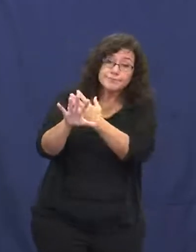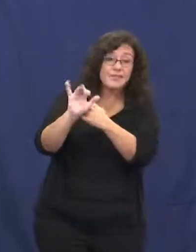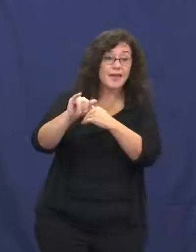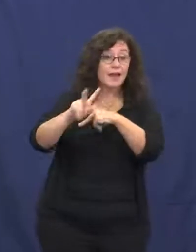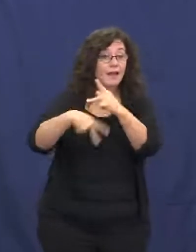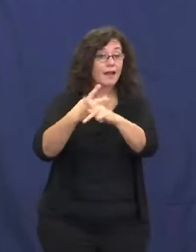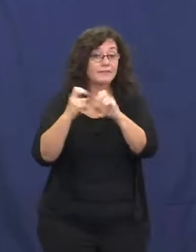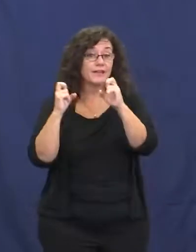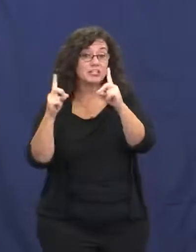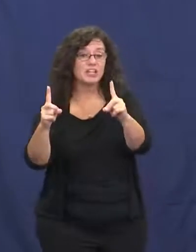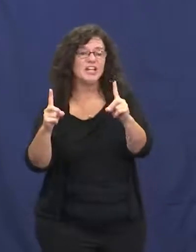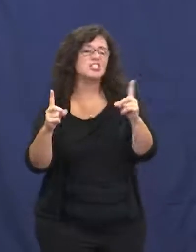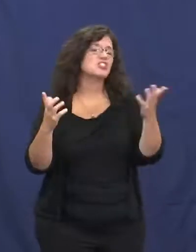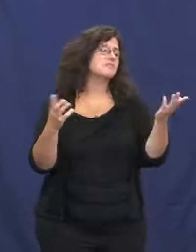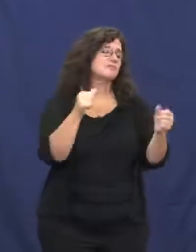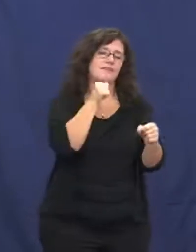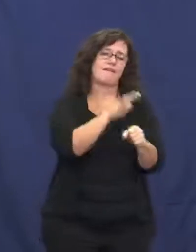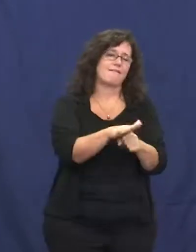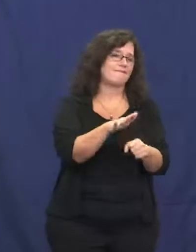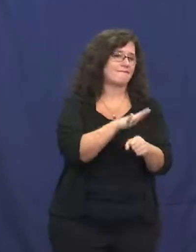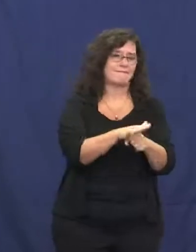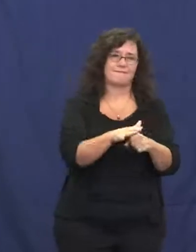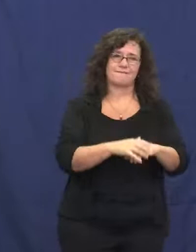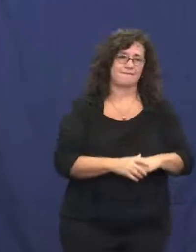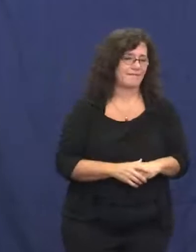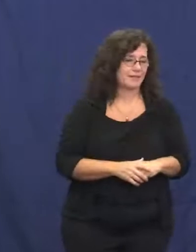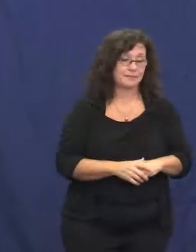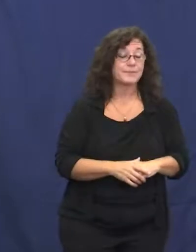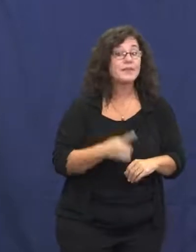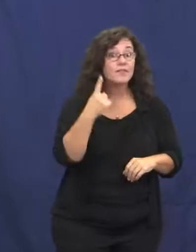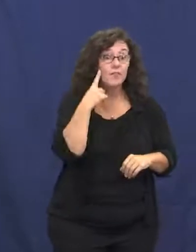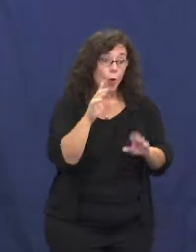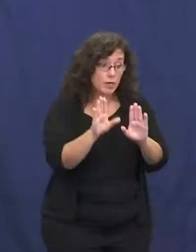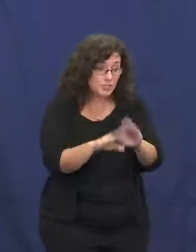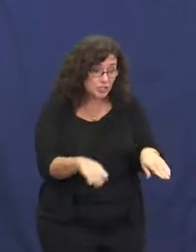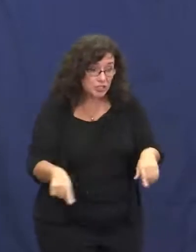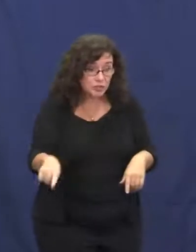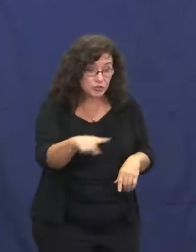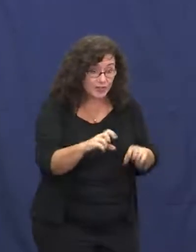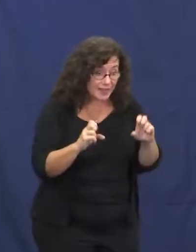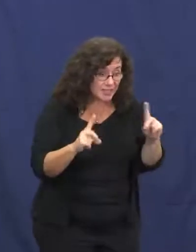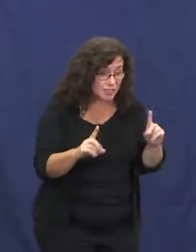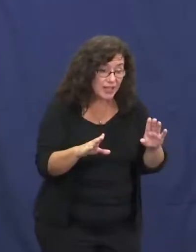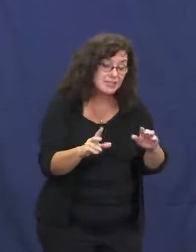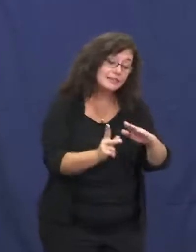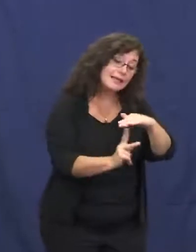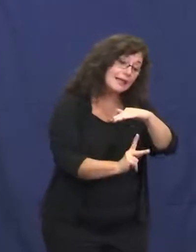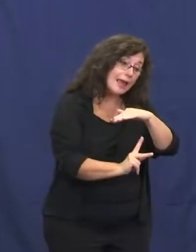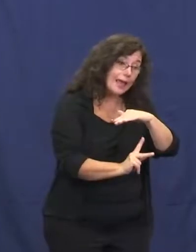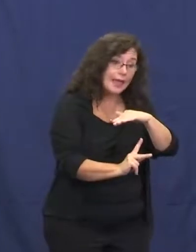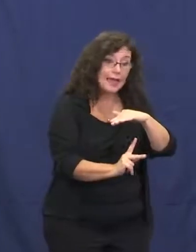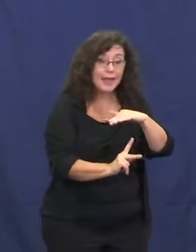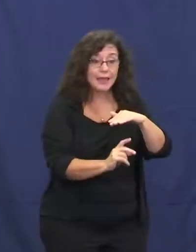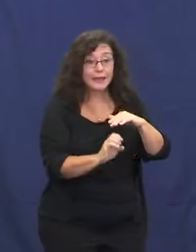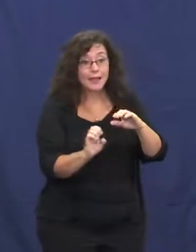students, particularly those in the lower grades that are just learning the key to all learning, which is